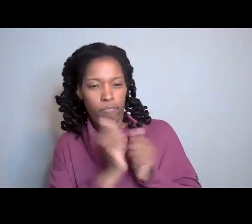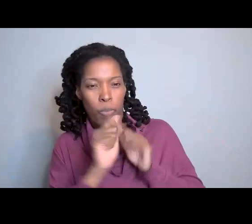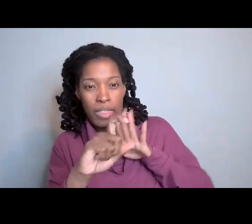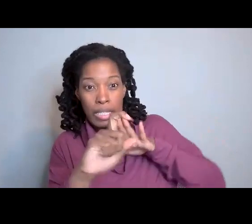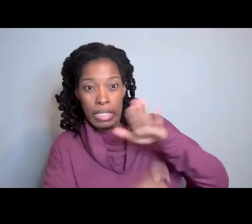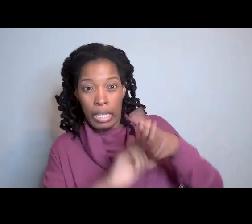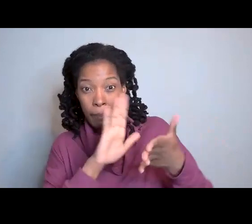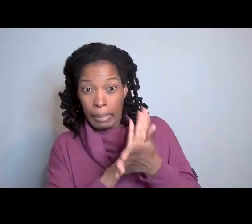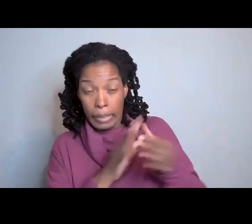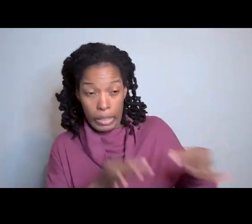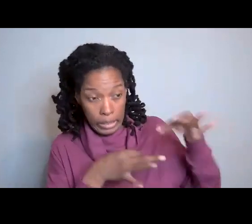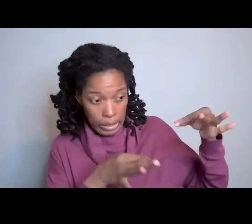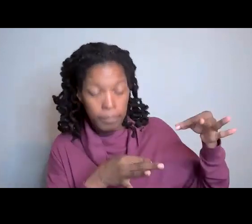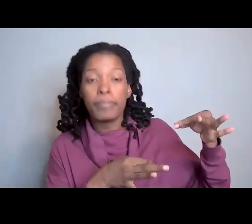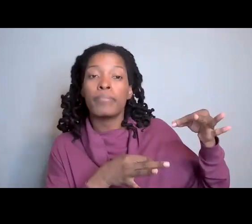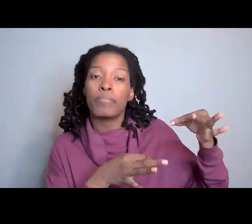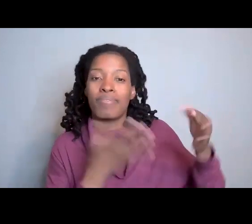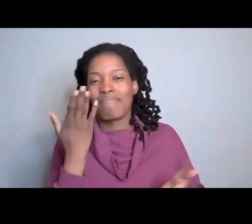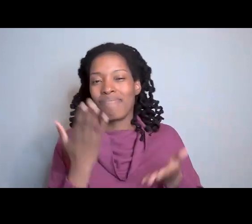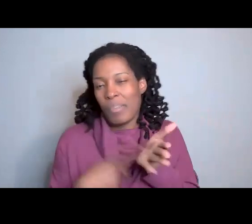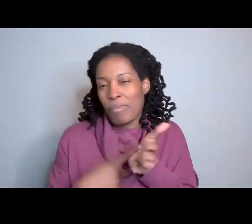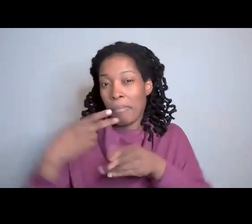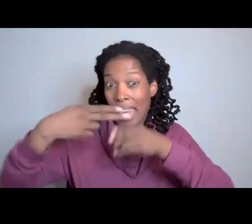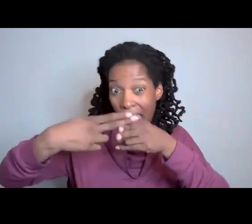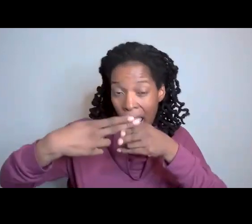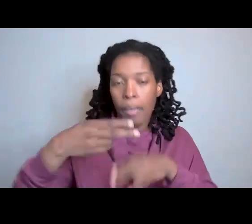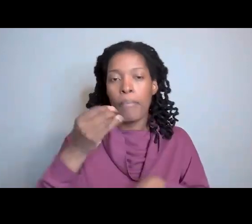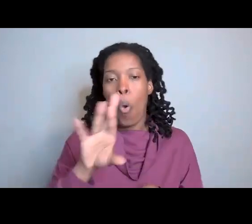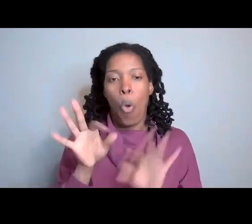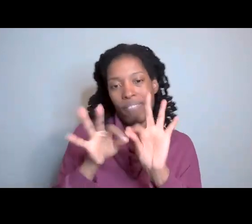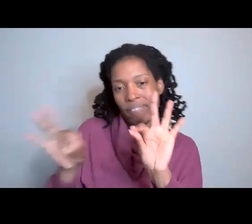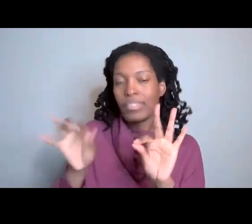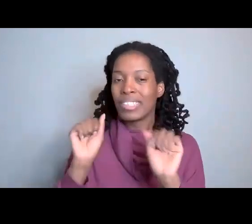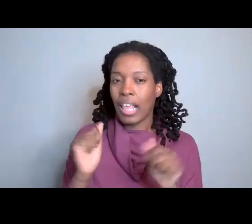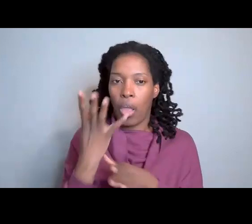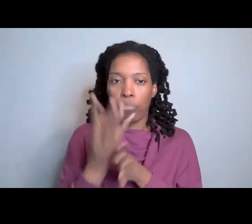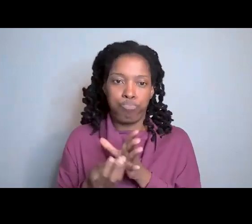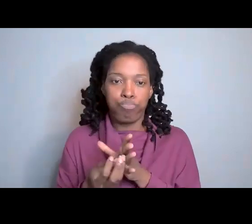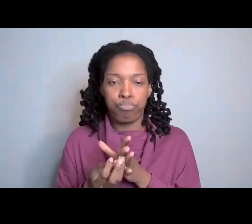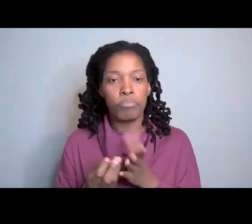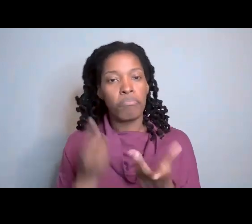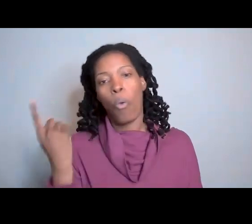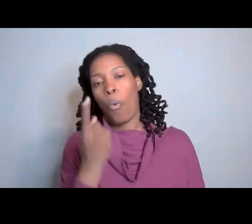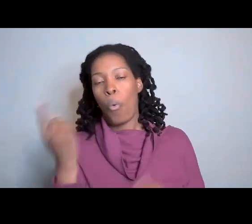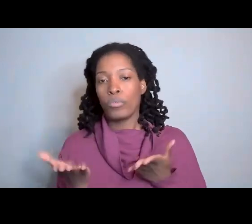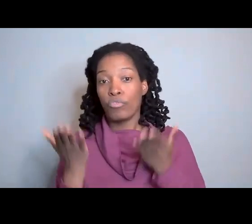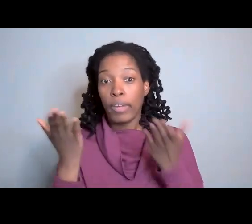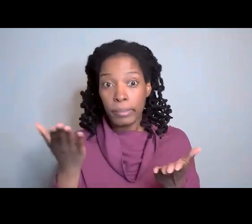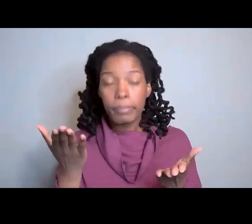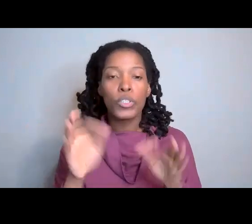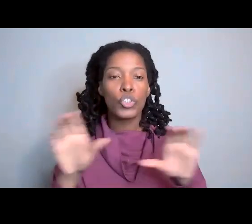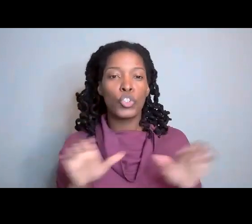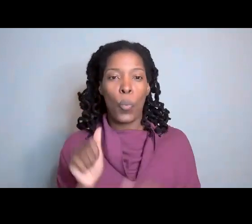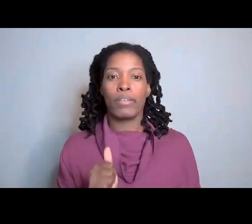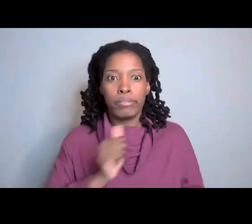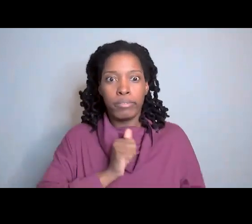have, sometimes names and text can get lost. So we always recommend doing a manual check